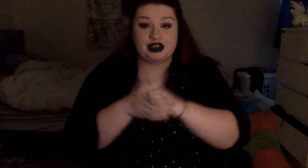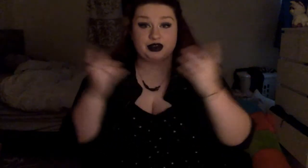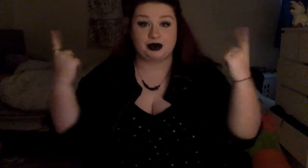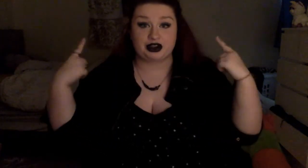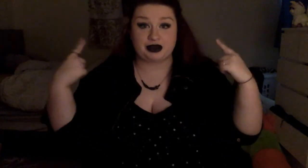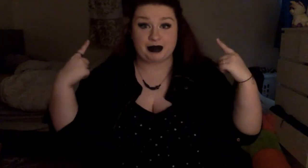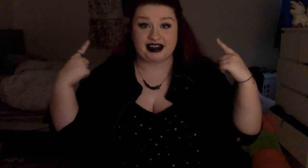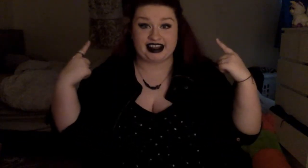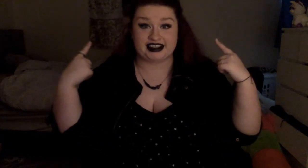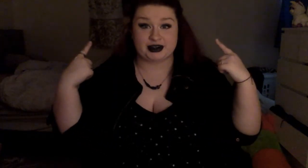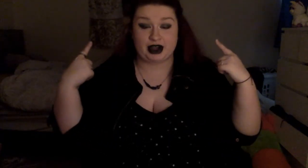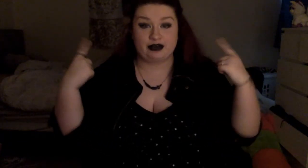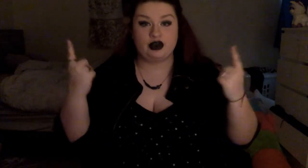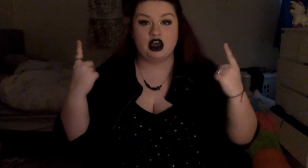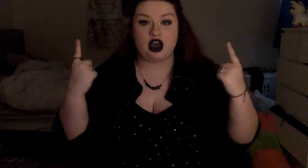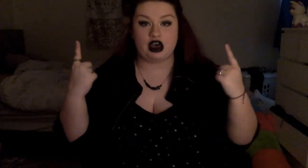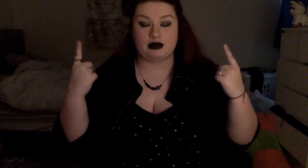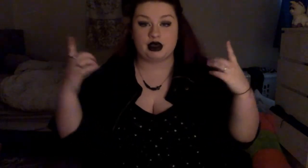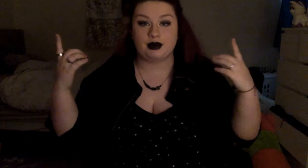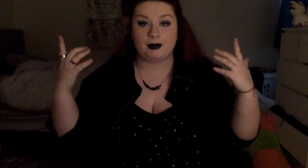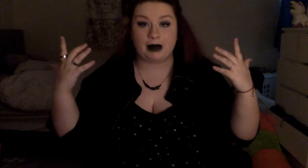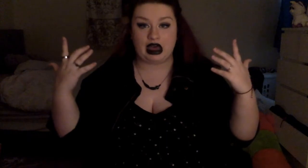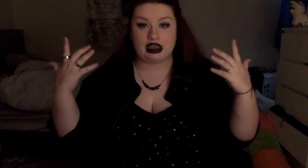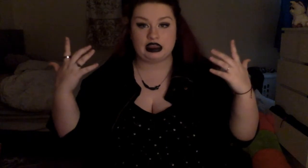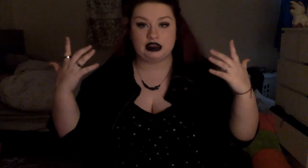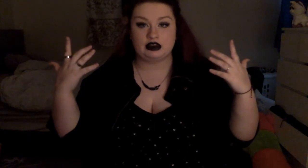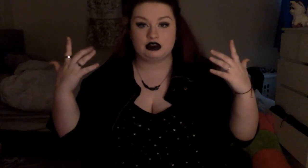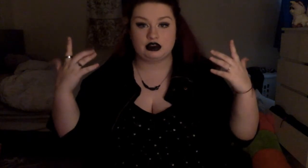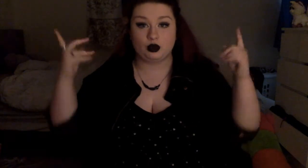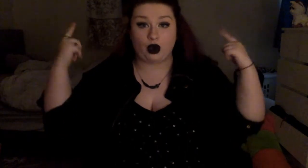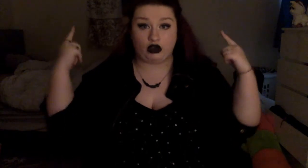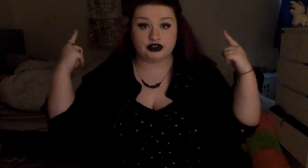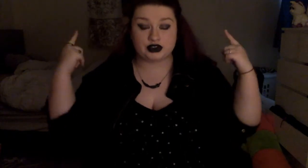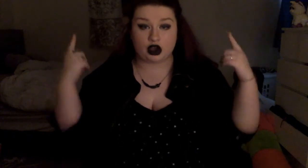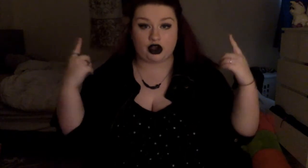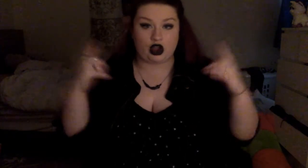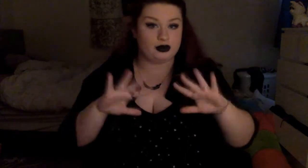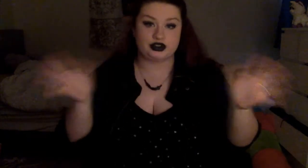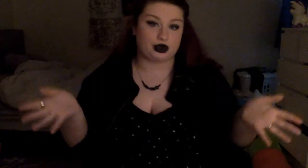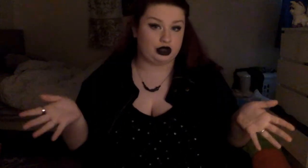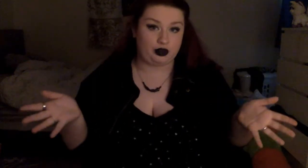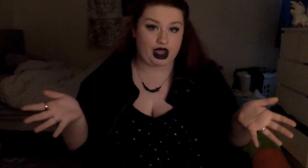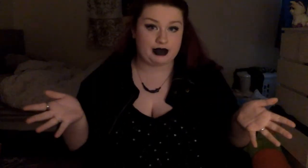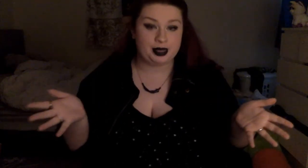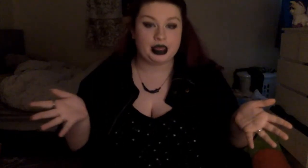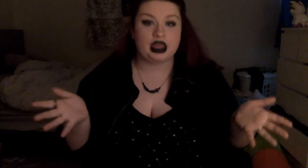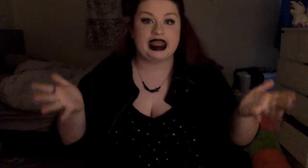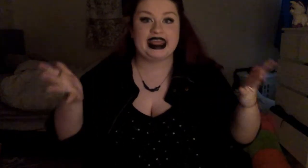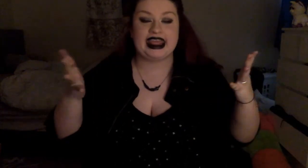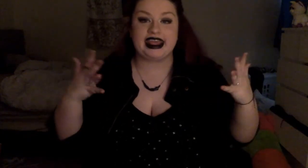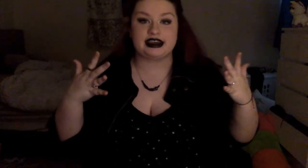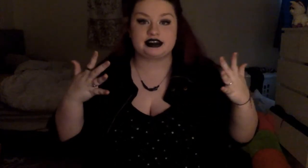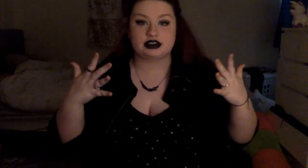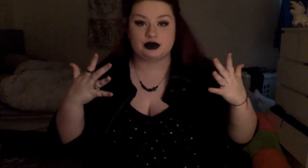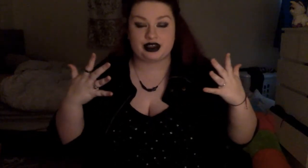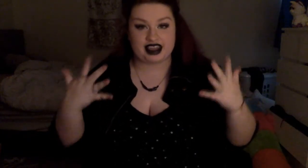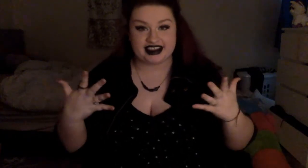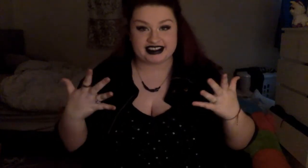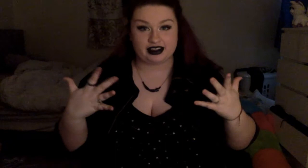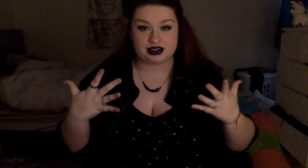you're wondering why my lights are off, my walls are almost totally white. And with ASL, it's